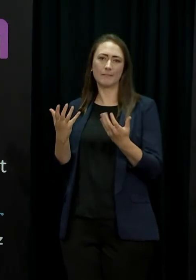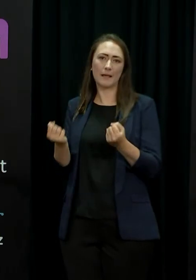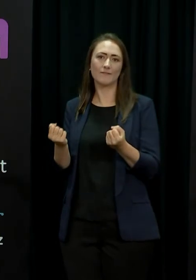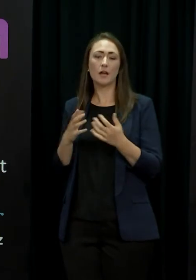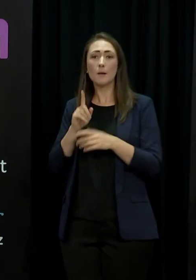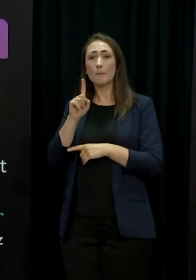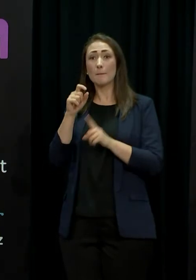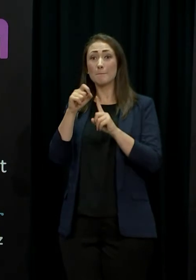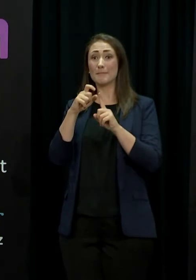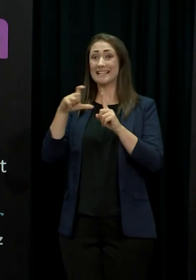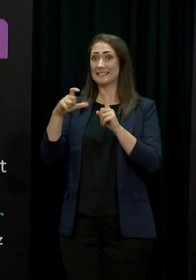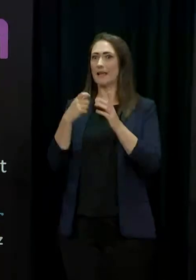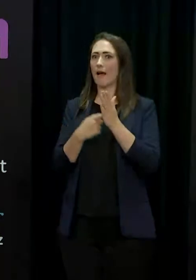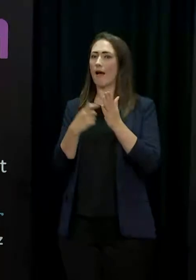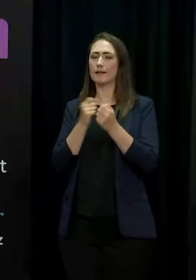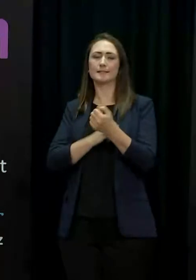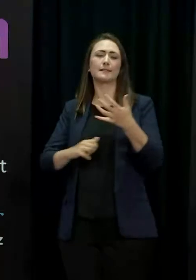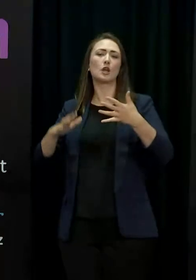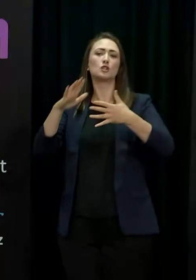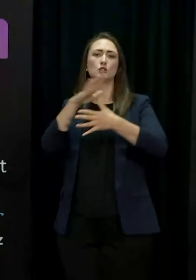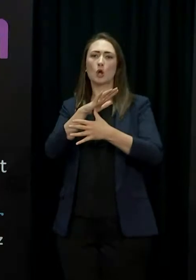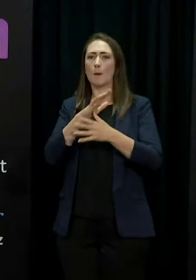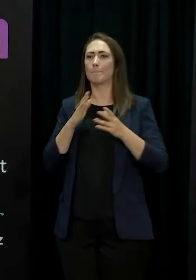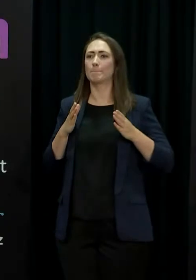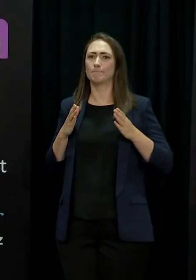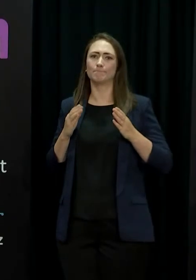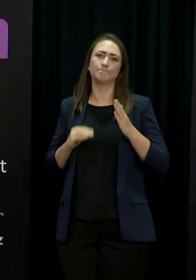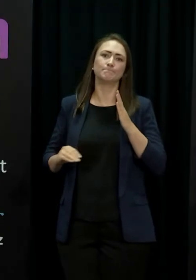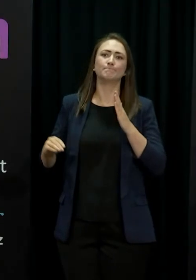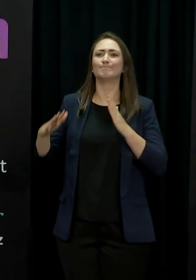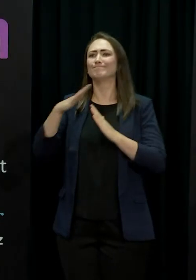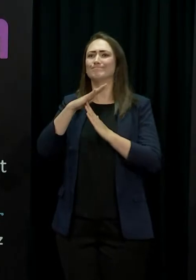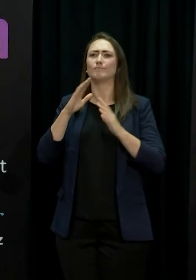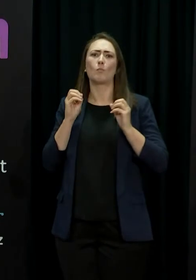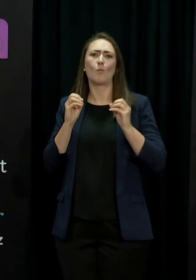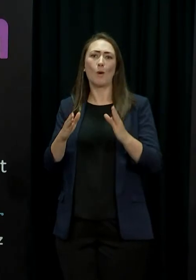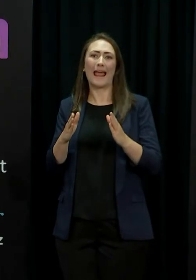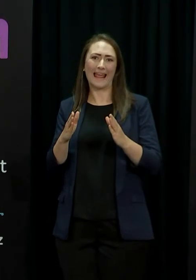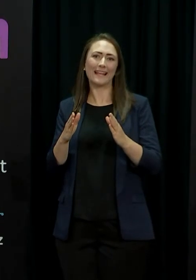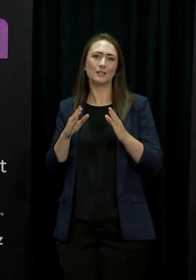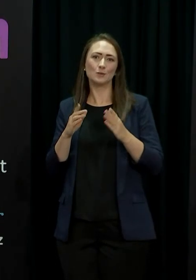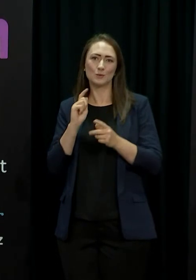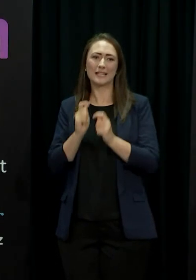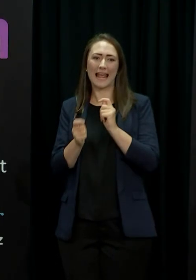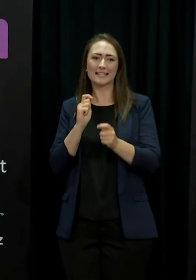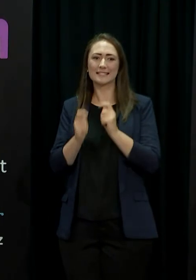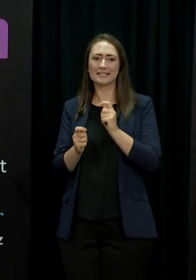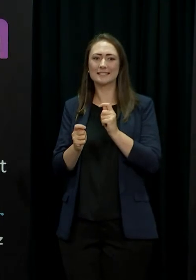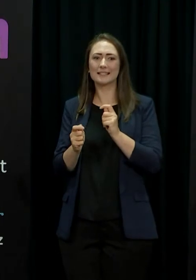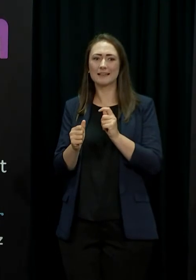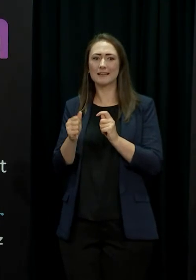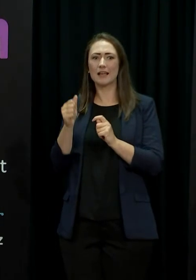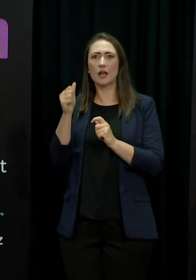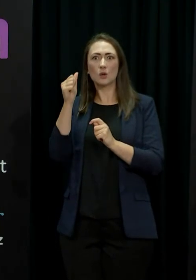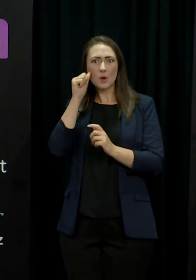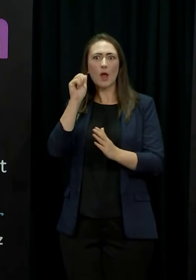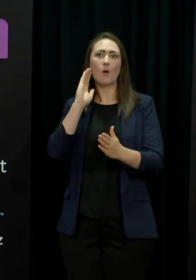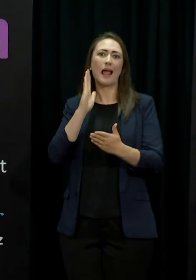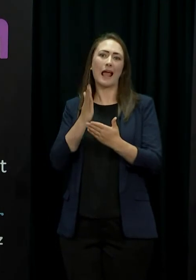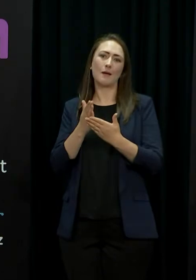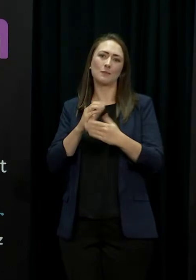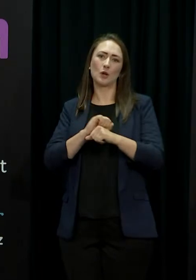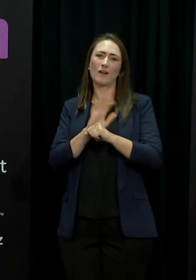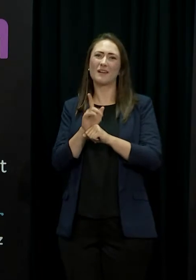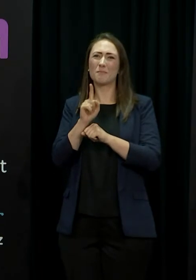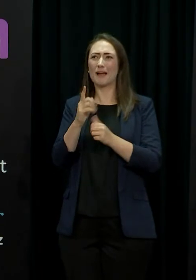gold standard testing when it comes to COVID-19, but you can't do that when you're dealing for every case when you're dealing with the case volumes that